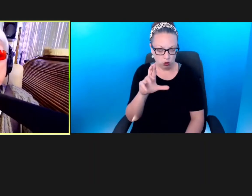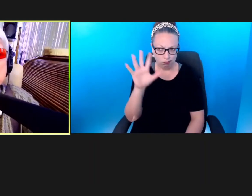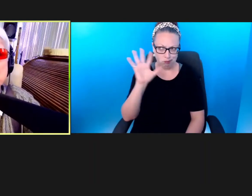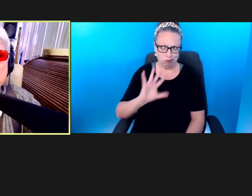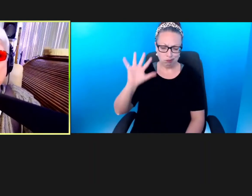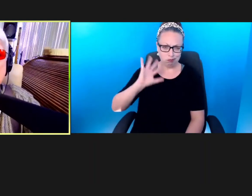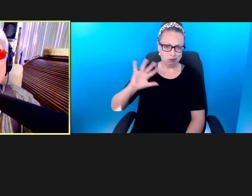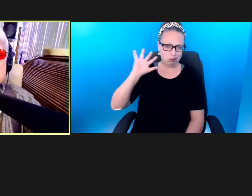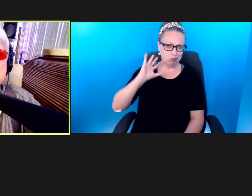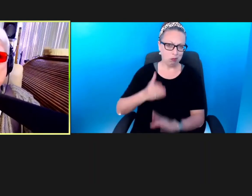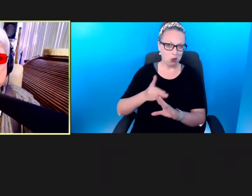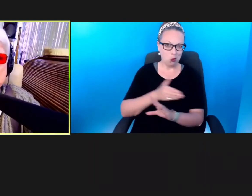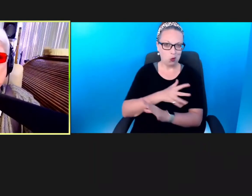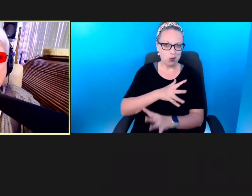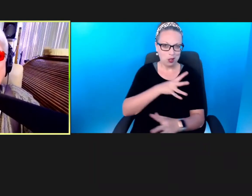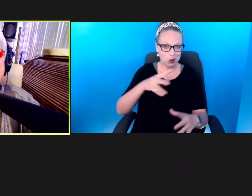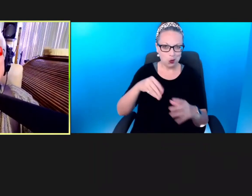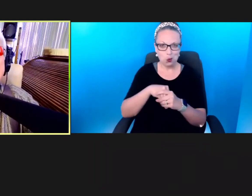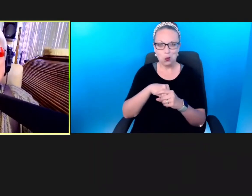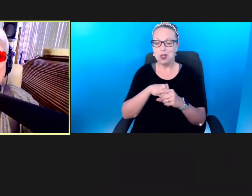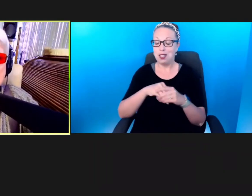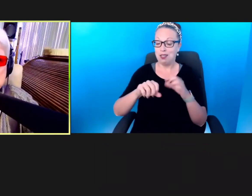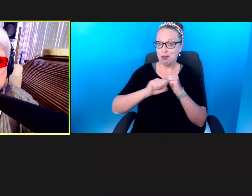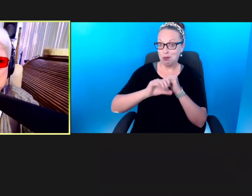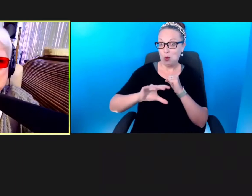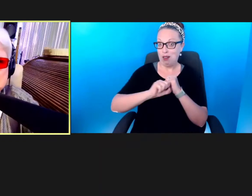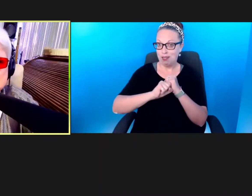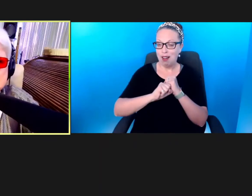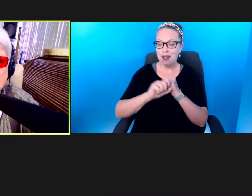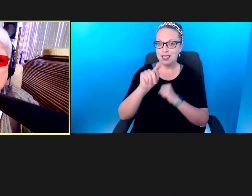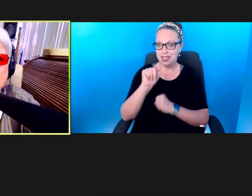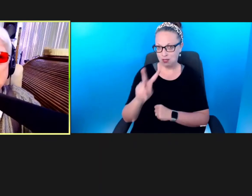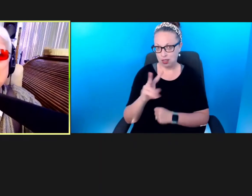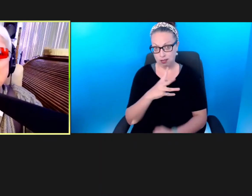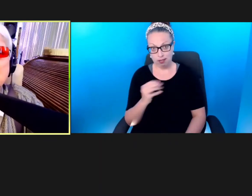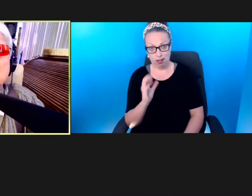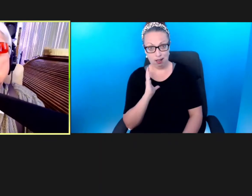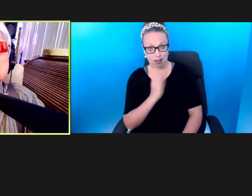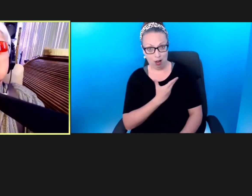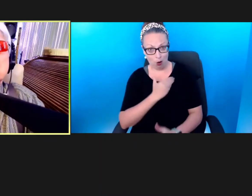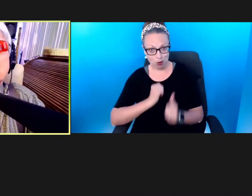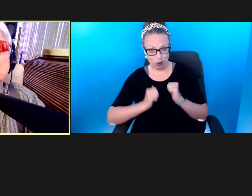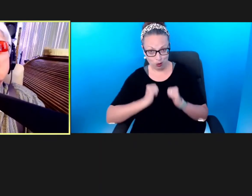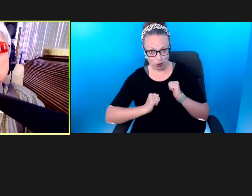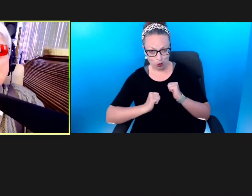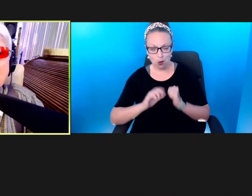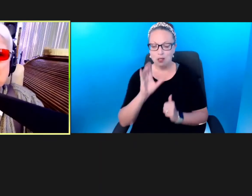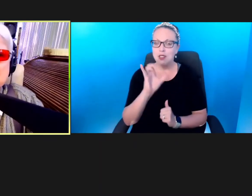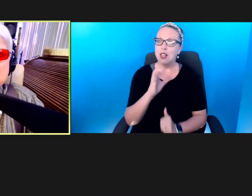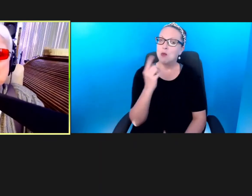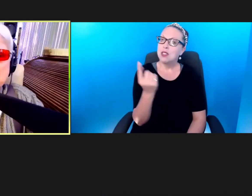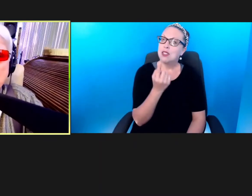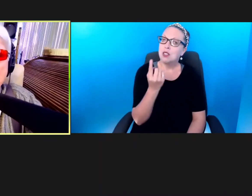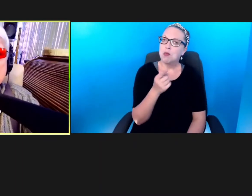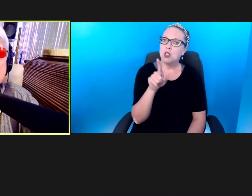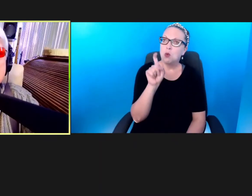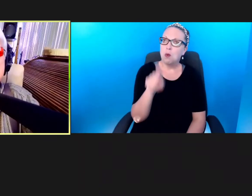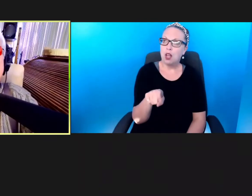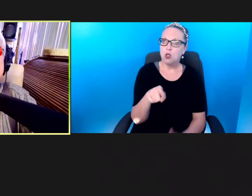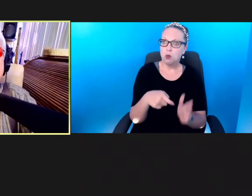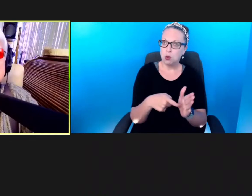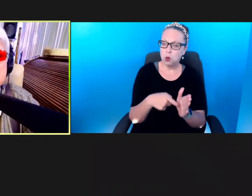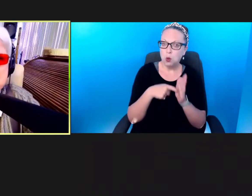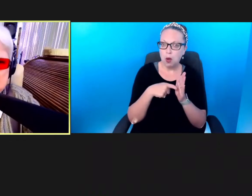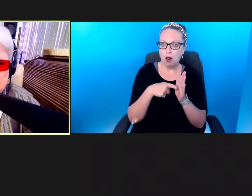before it was part of broadcast television and our show, it was something that you required